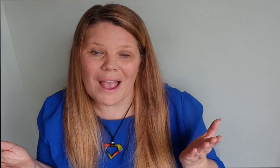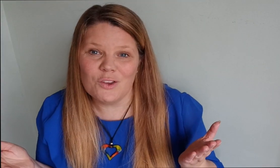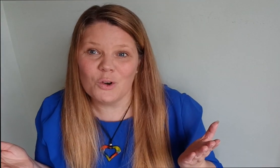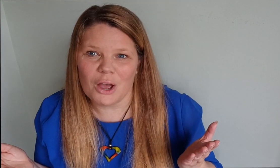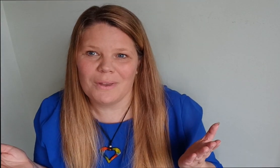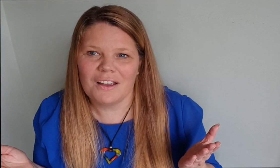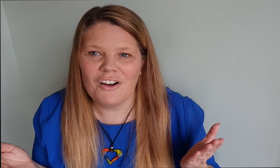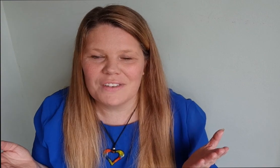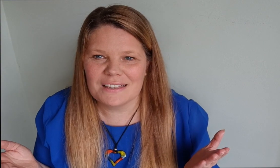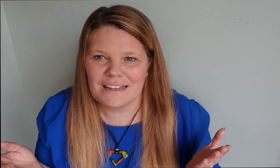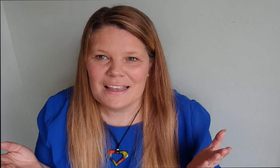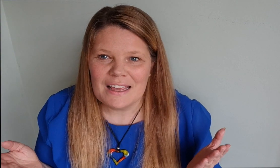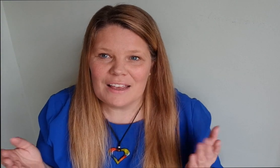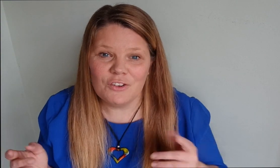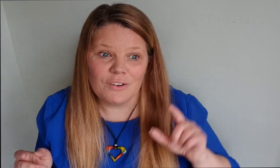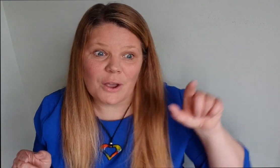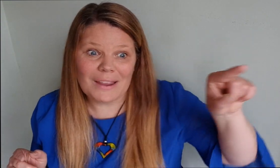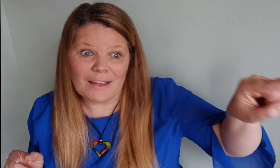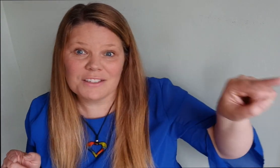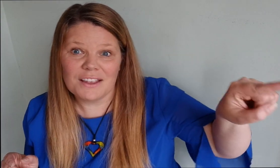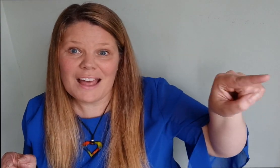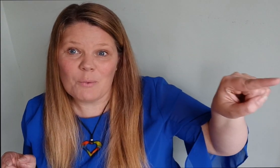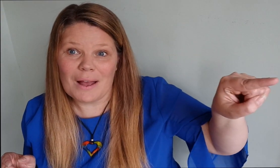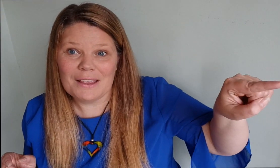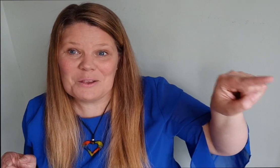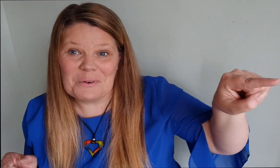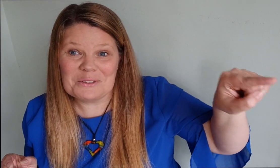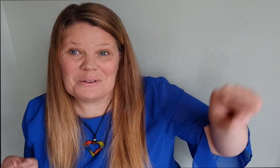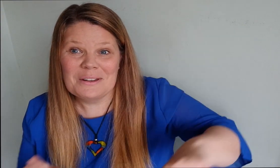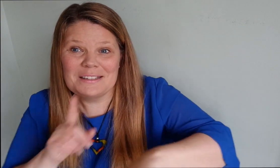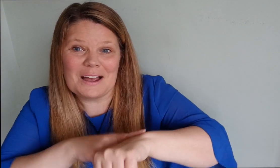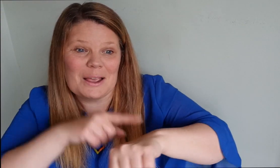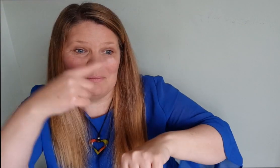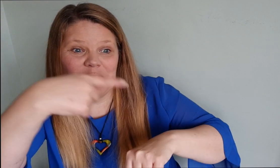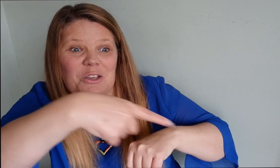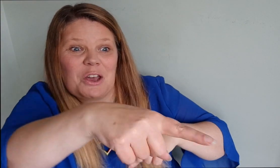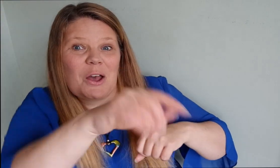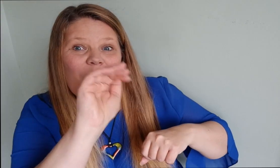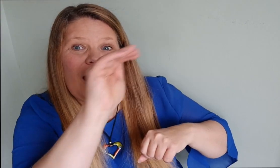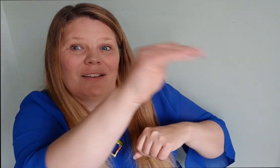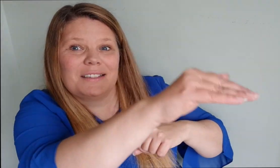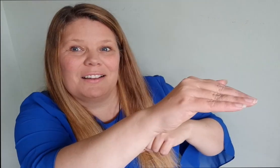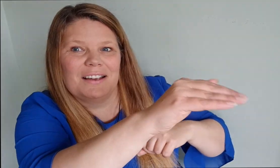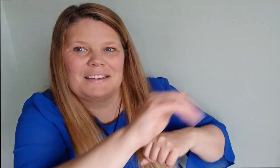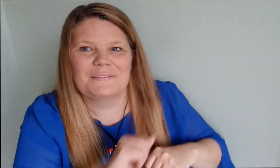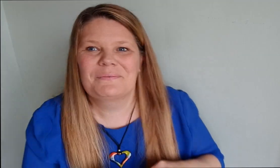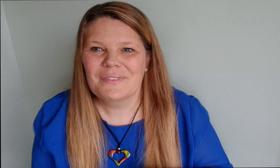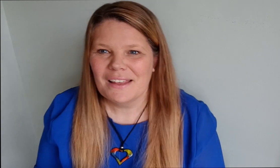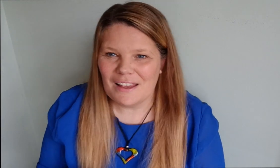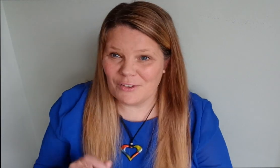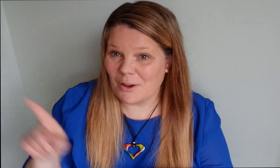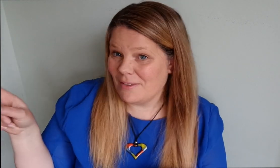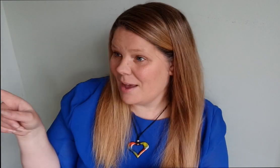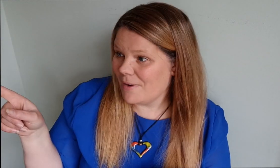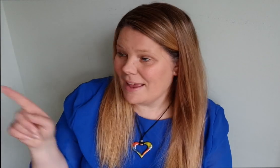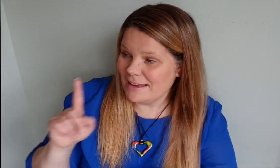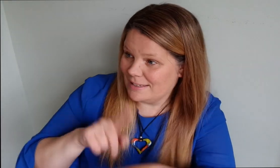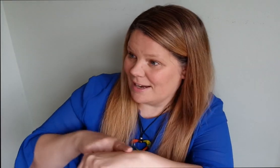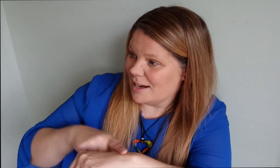you're going, obviously. If you're going outside that way, you will do time to go outside. If you're going that way, time